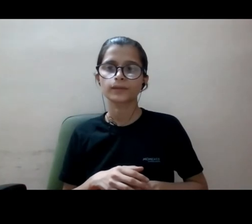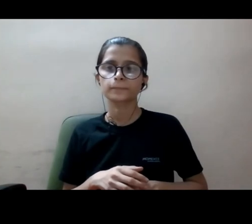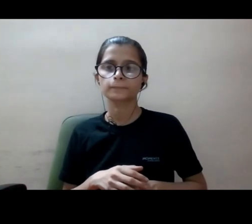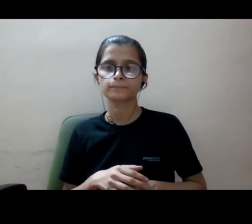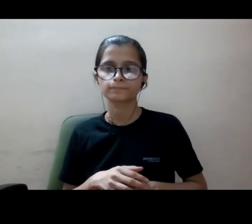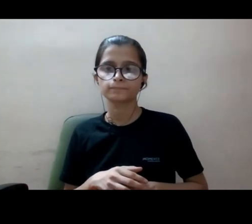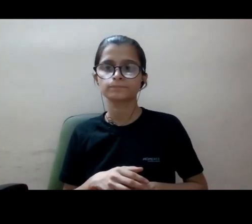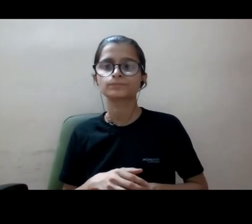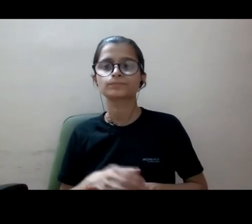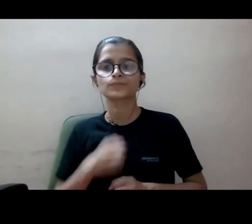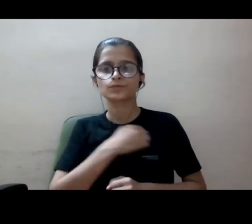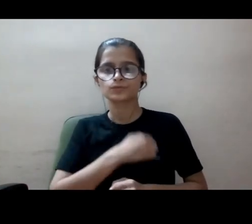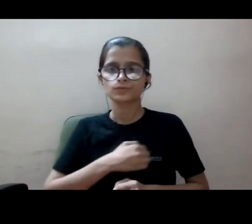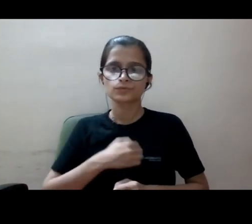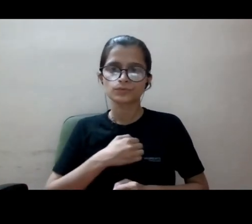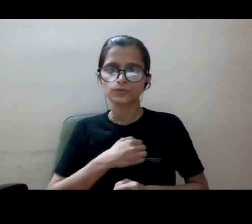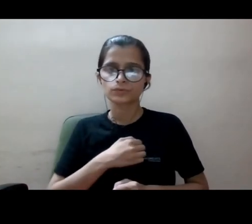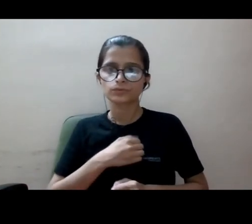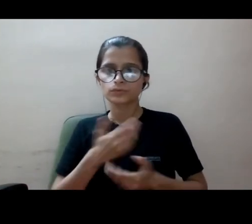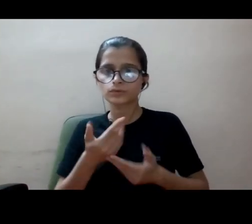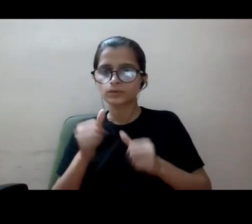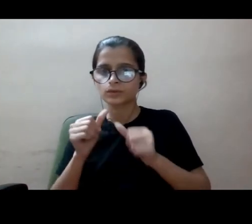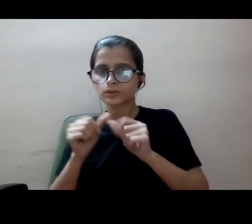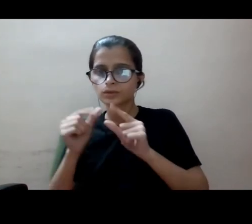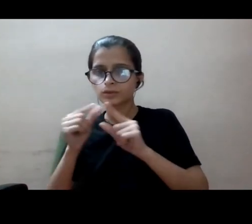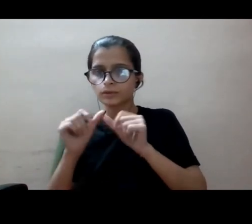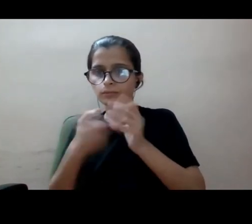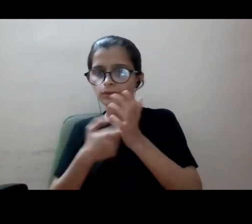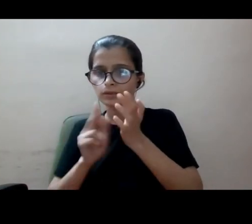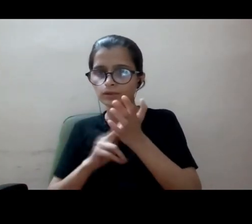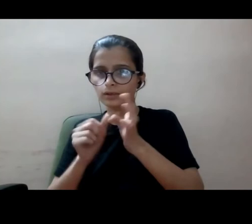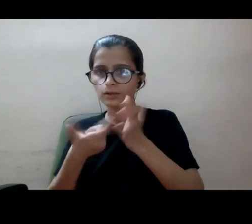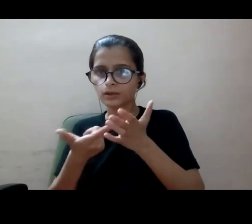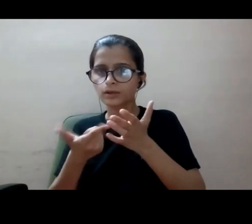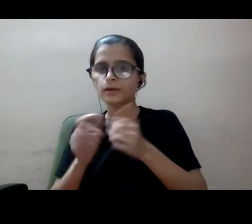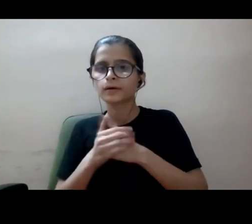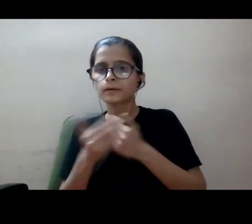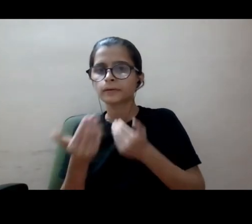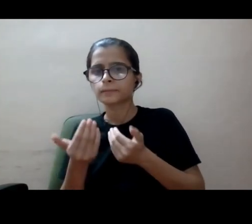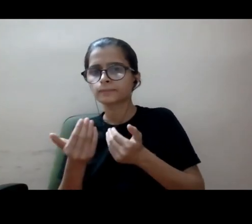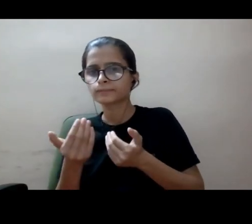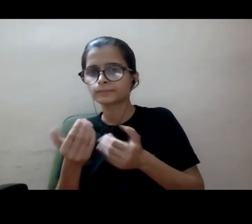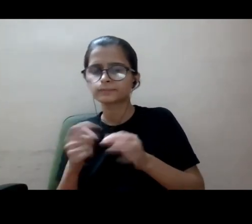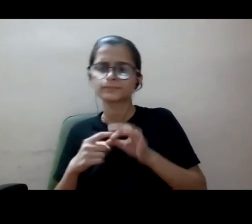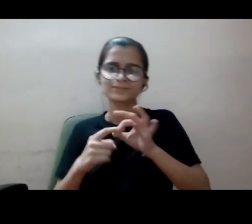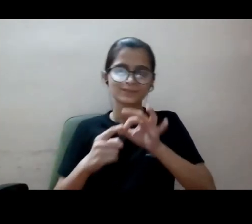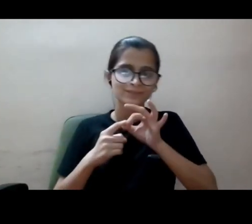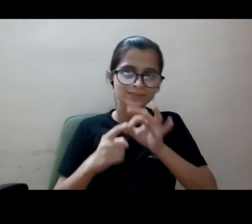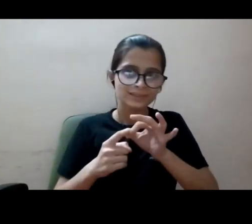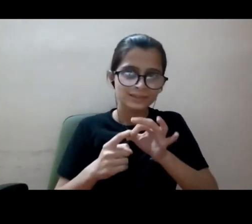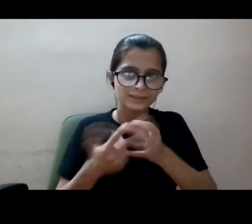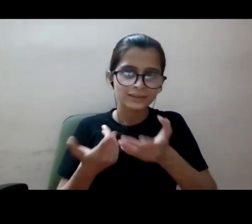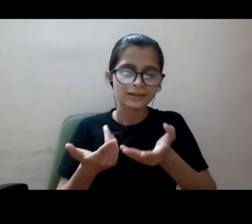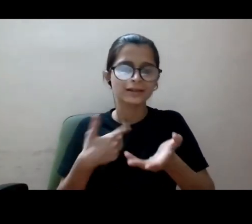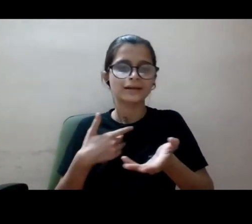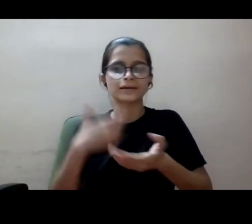Sorry, Aparna. Can we move to Shampa now? No, sir, I was cross-questioning, so I don't know if it was